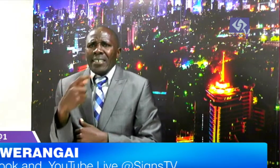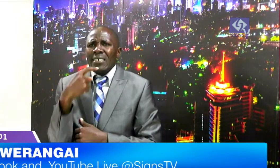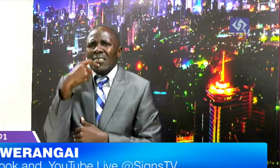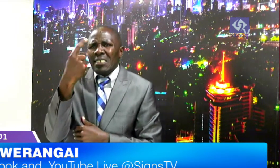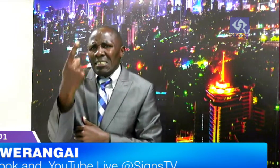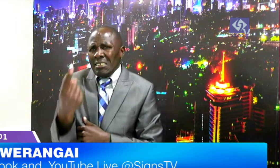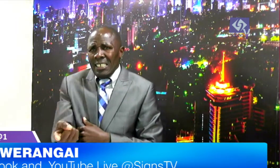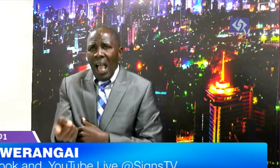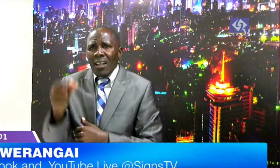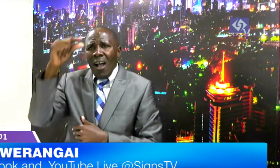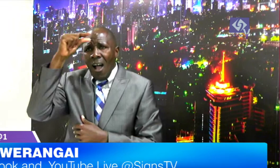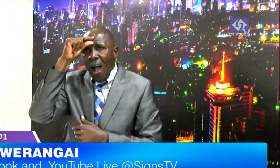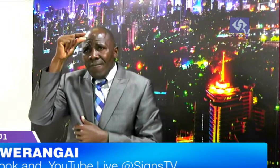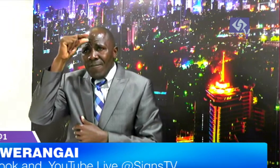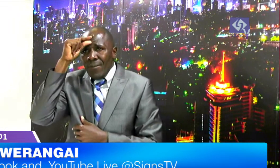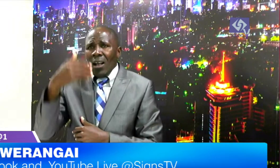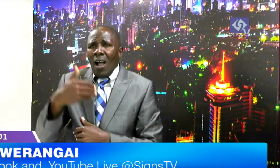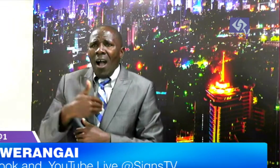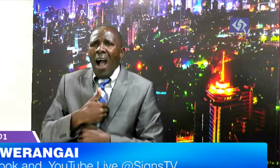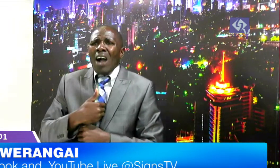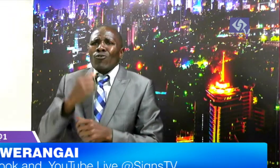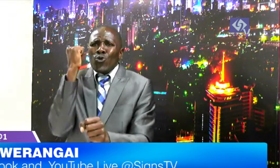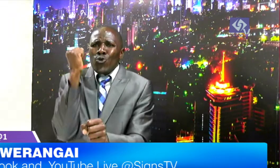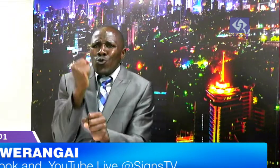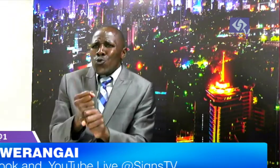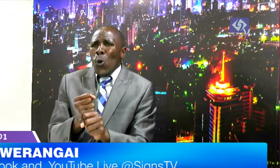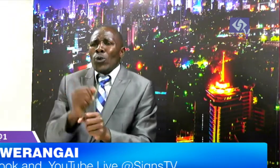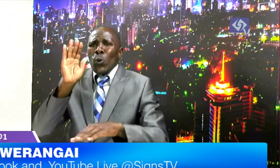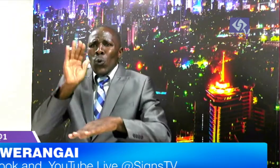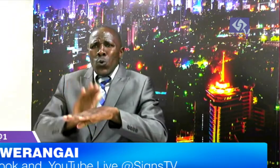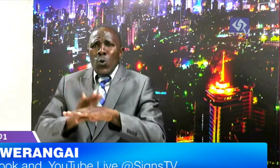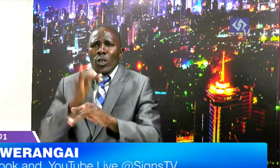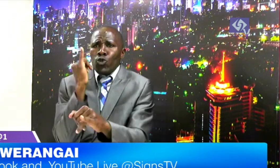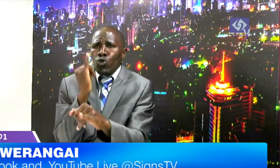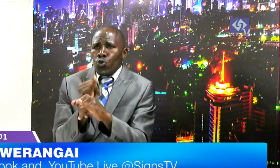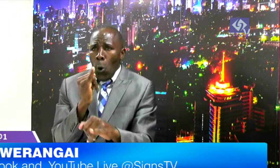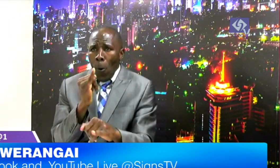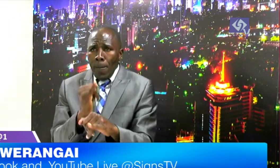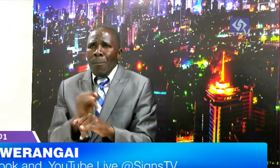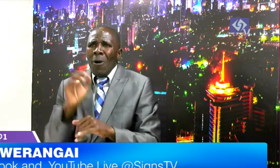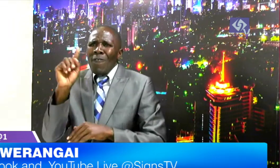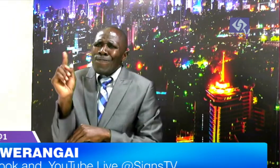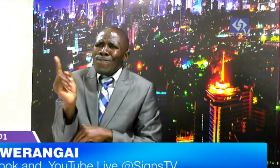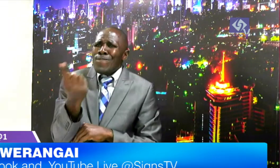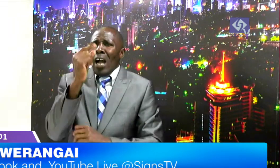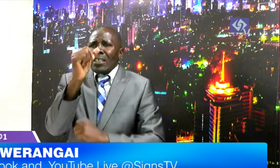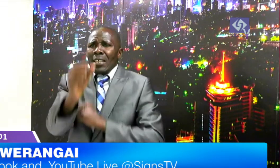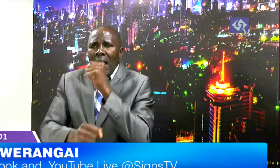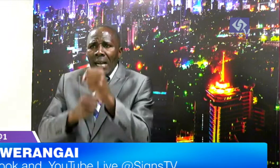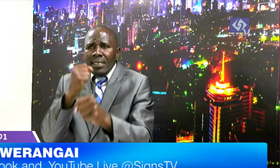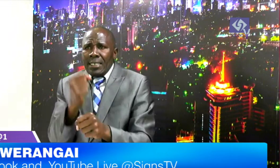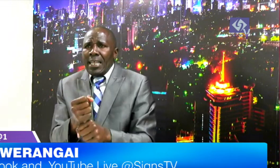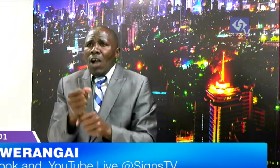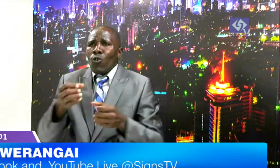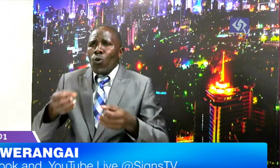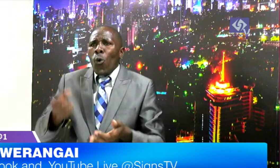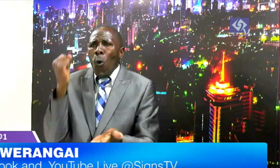his 5 years in office and that he deserved to be given a chance to continue with his work.